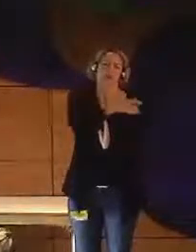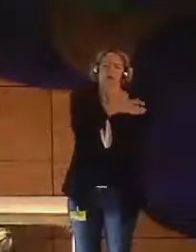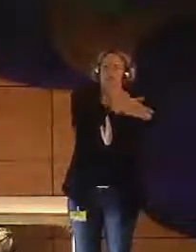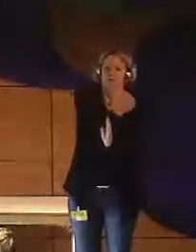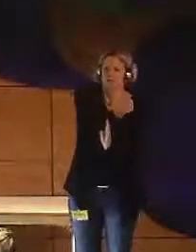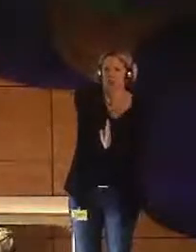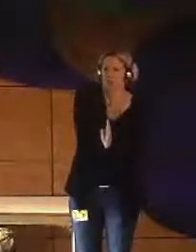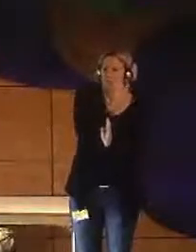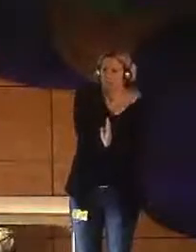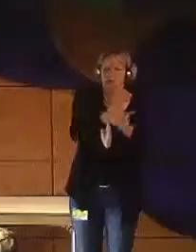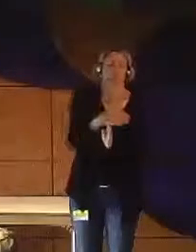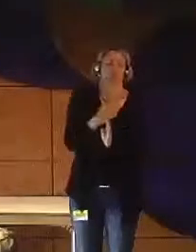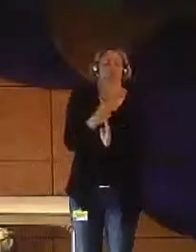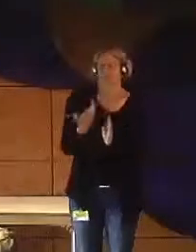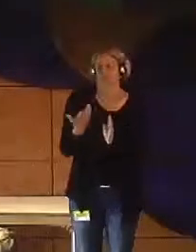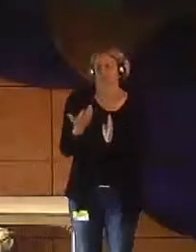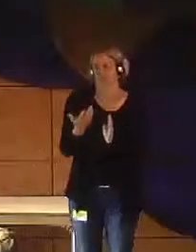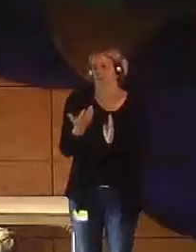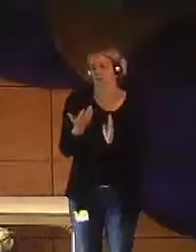got part of the way through puberty.